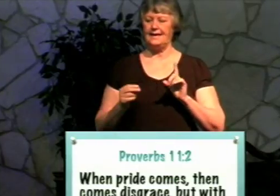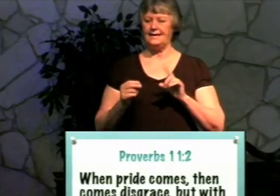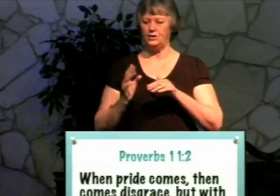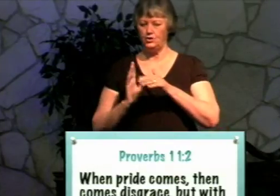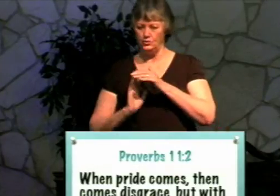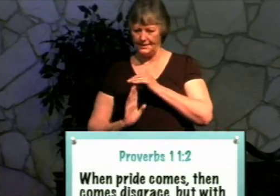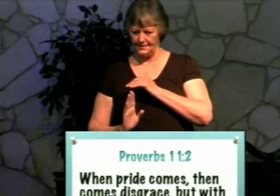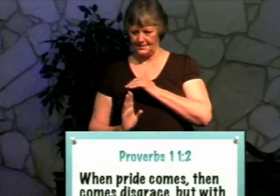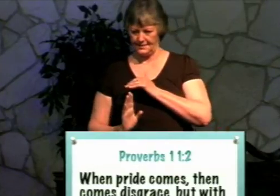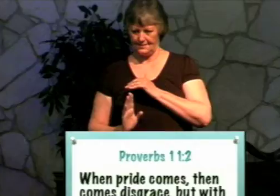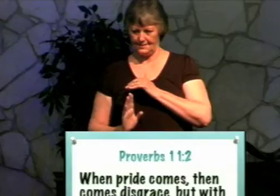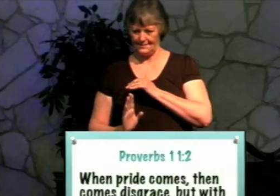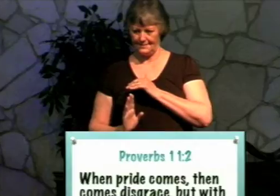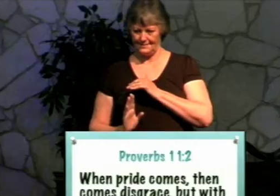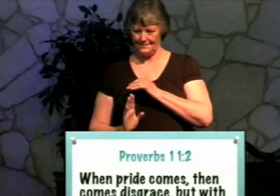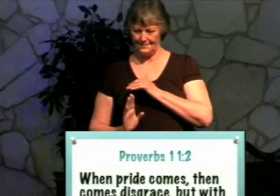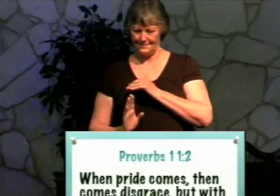and humility.